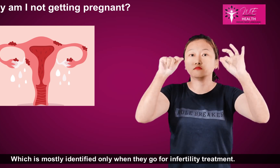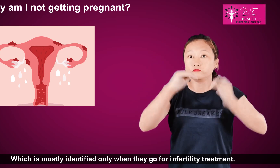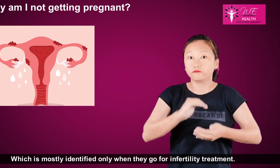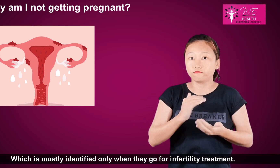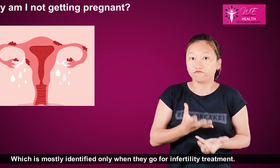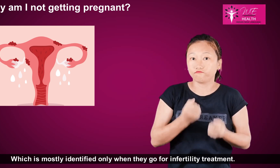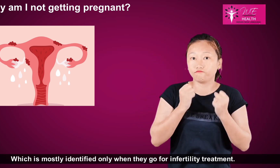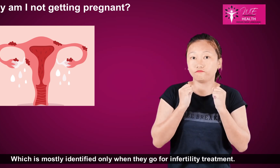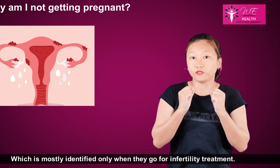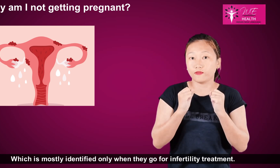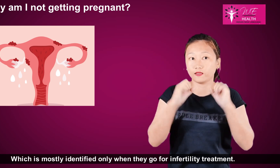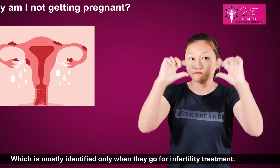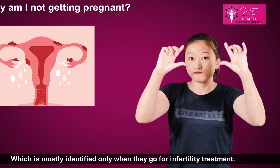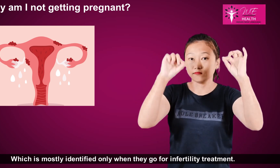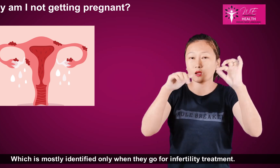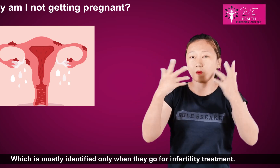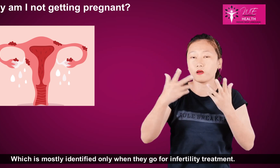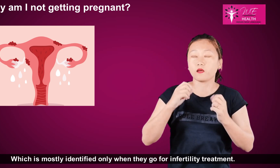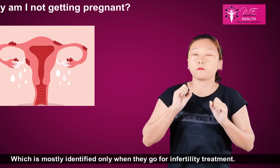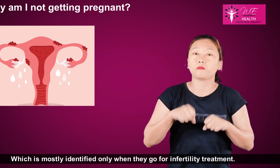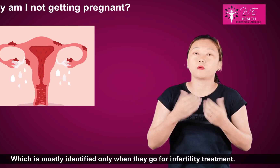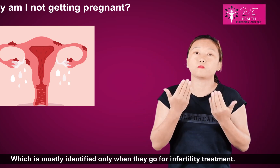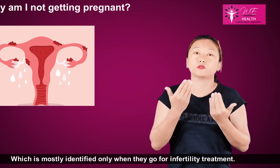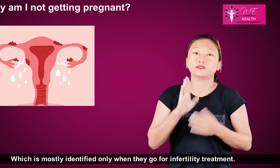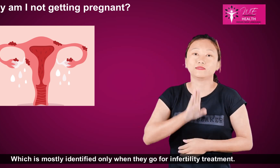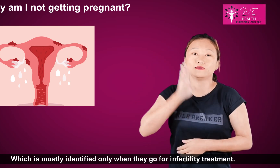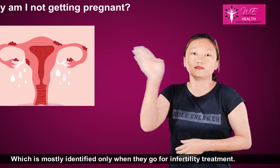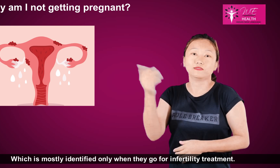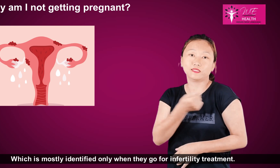Which is mostly identified only when they go for infertility treatment.